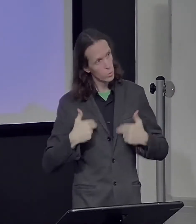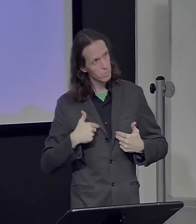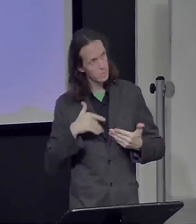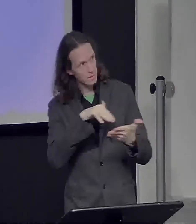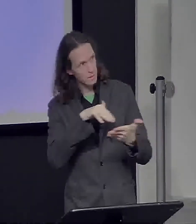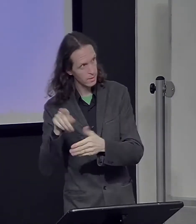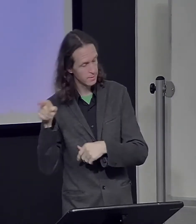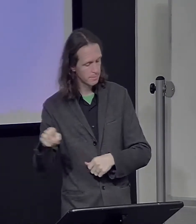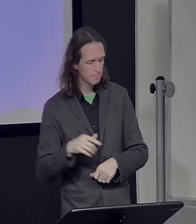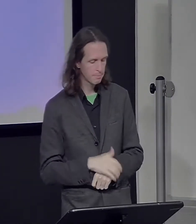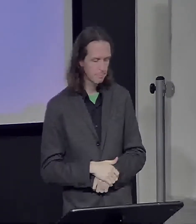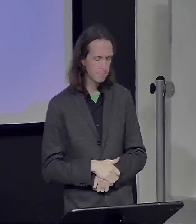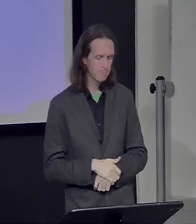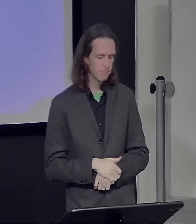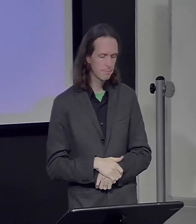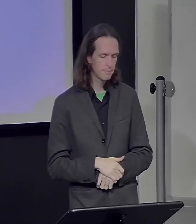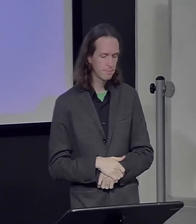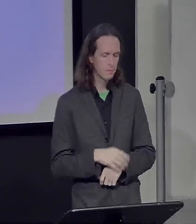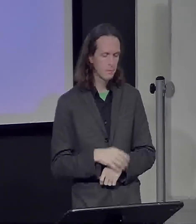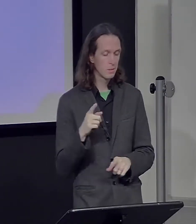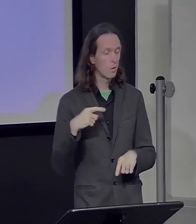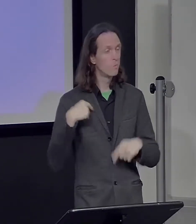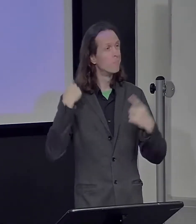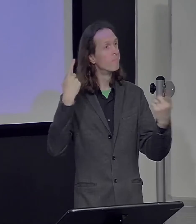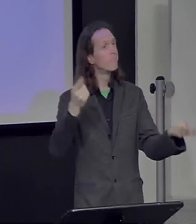fMRI research facility